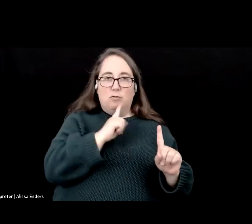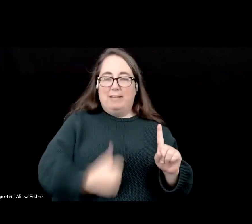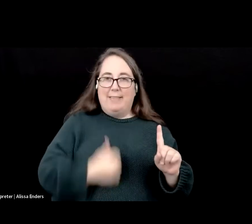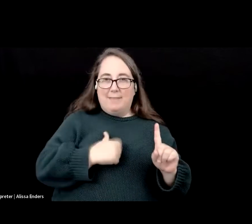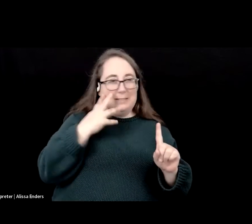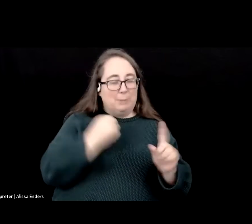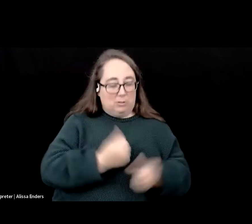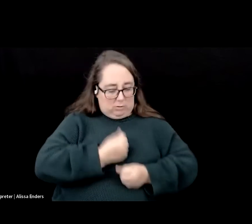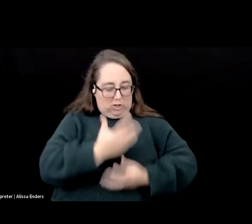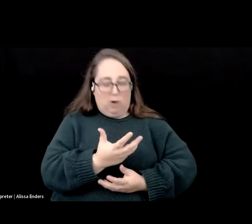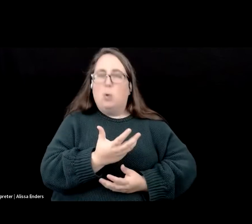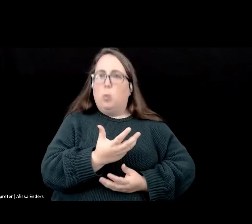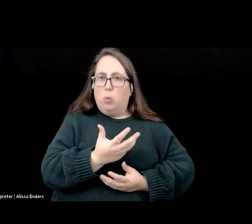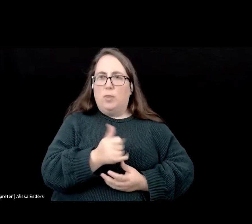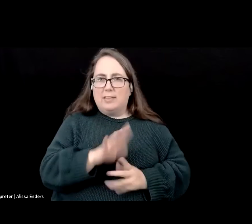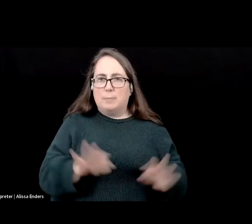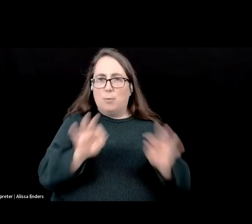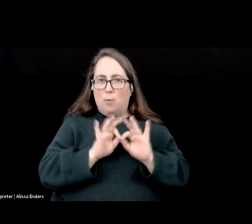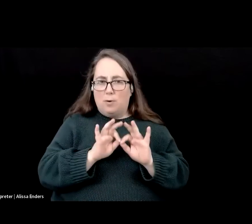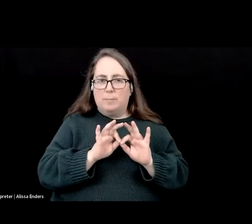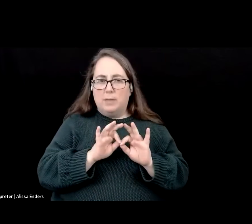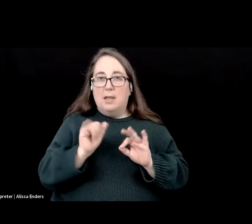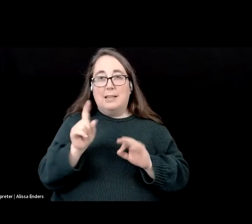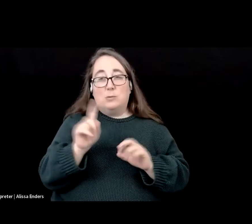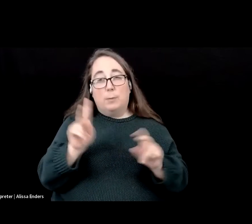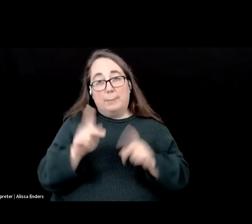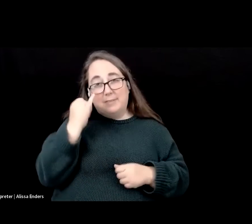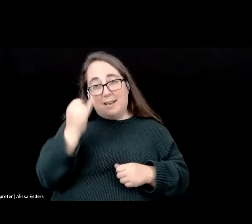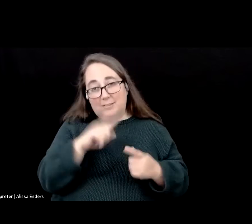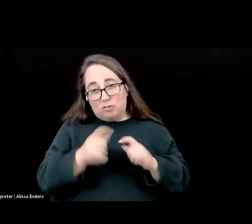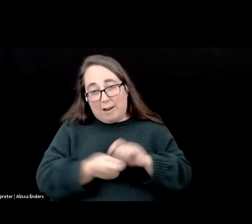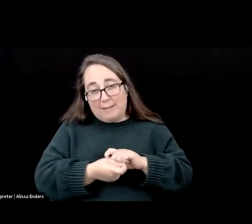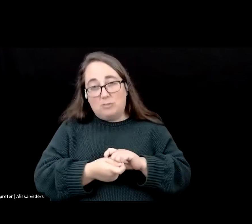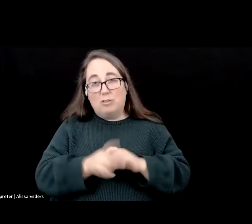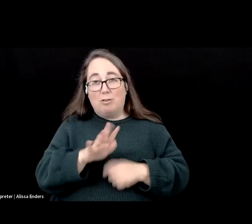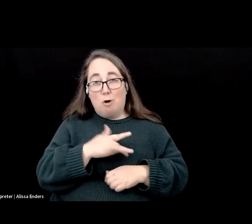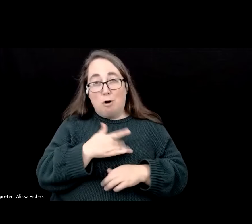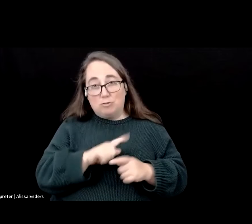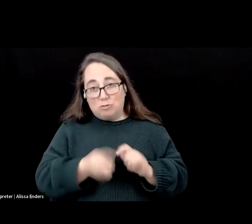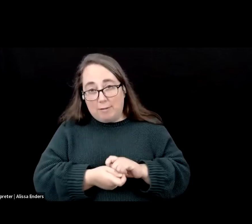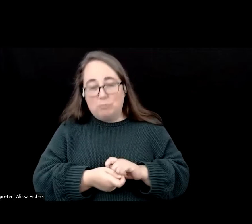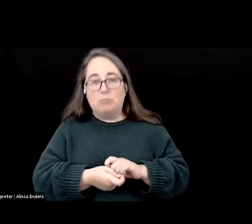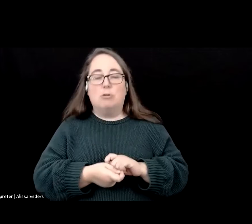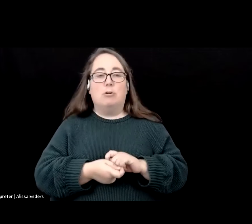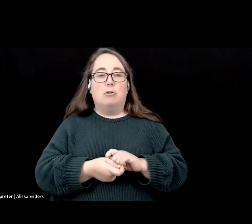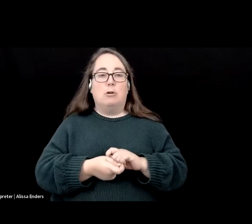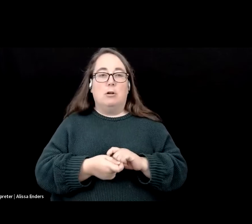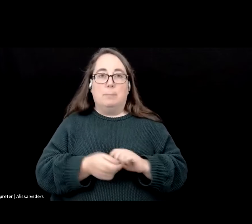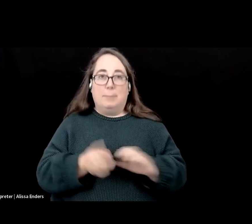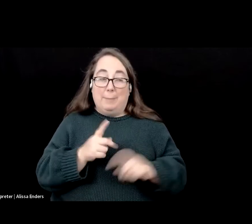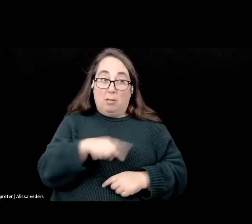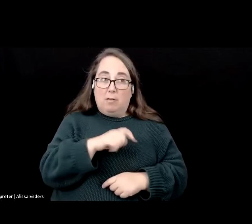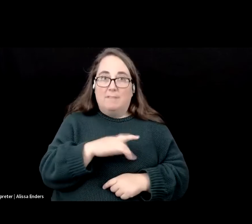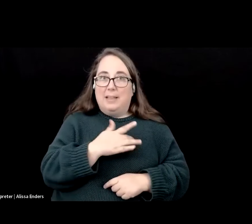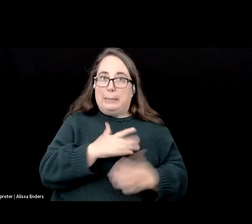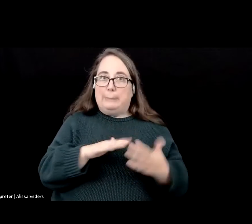somebody else. And that's where I think people's ideas change. I think that's where people build communities of support that can turn into